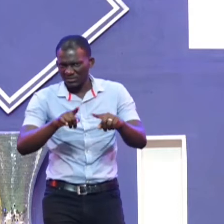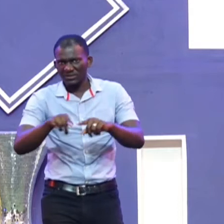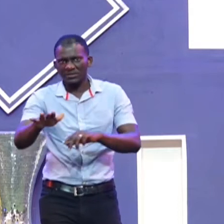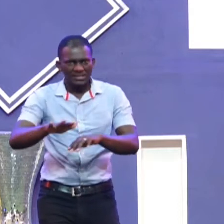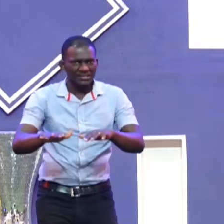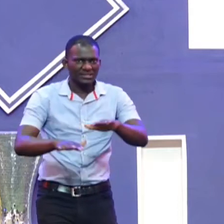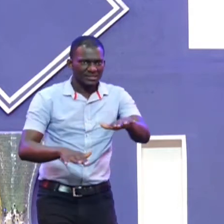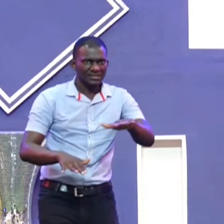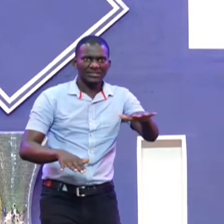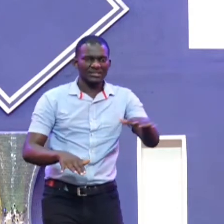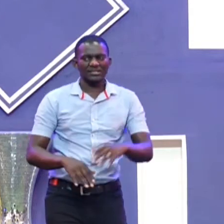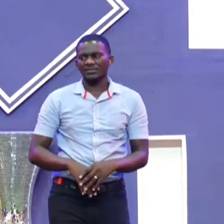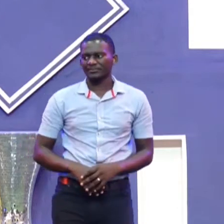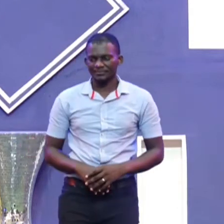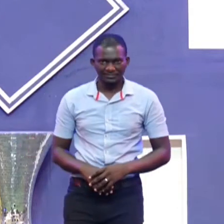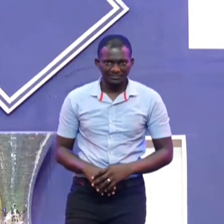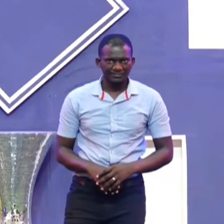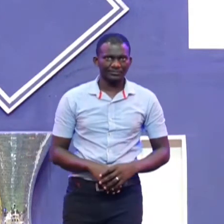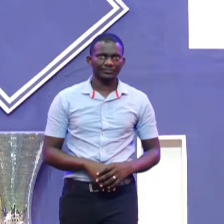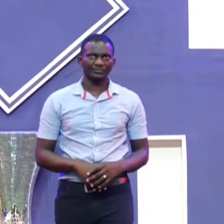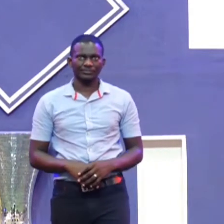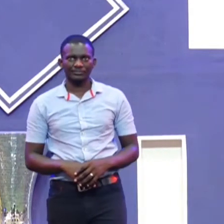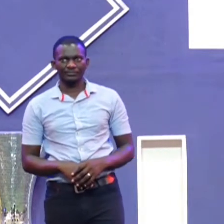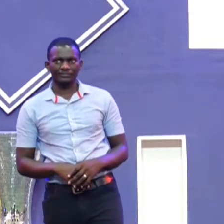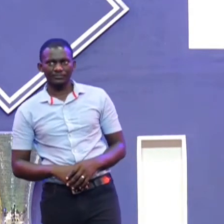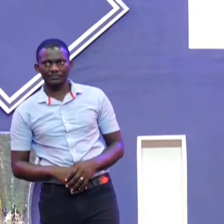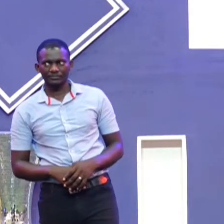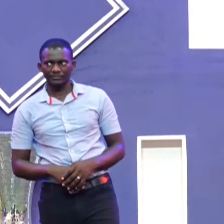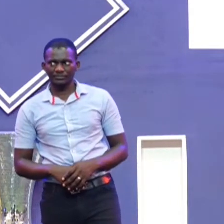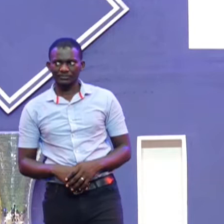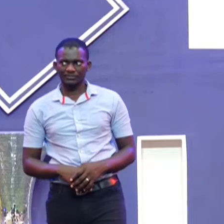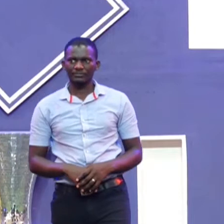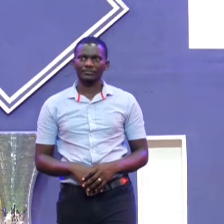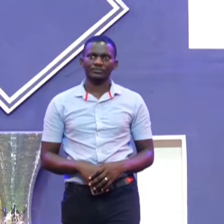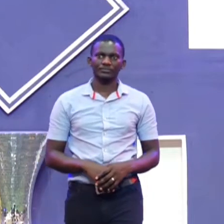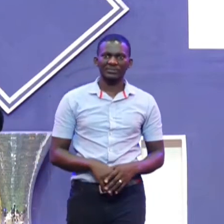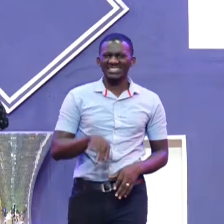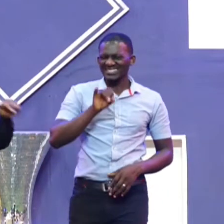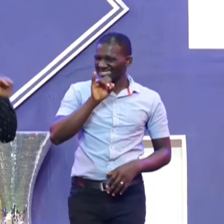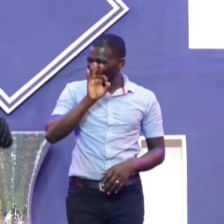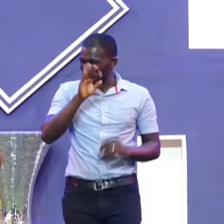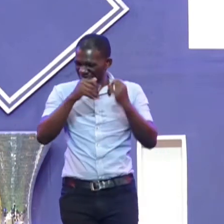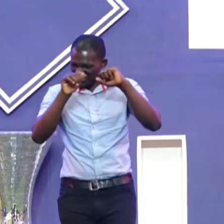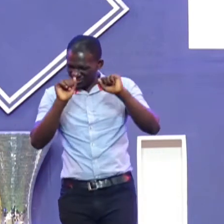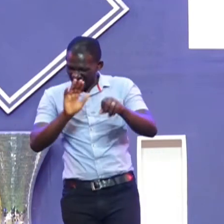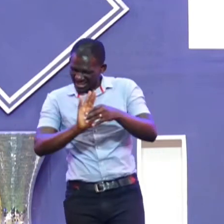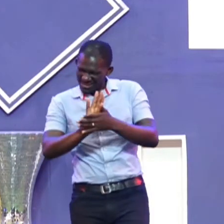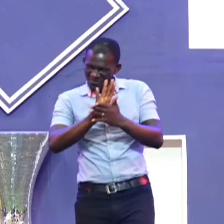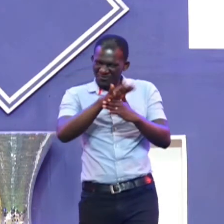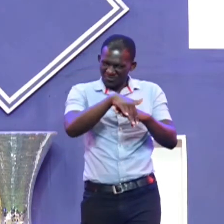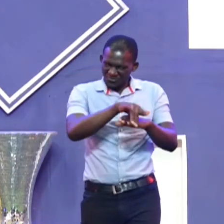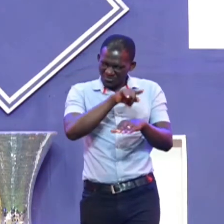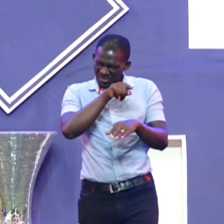kikwetaagisa okubeera nga ebitundu ebyo obikomako. And if you can have influence in those areas, ebitundu